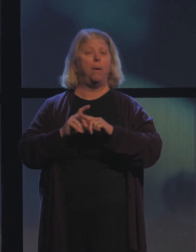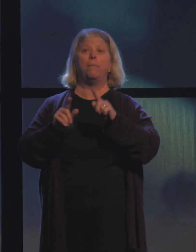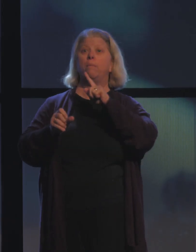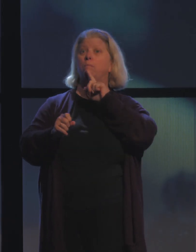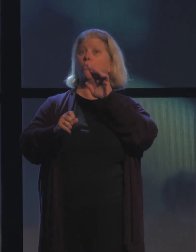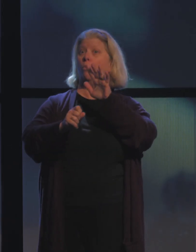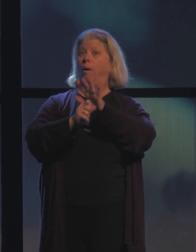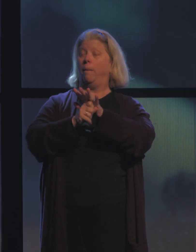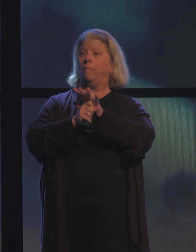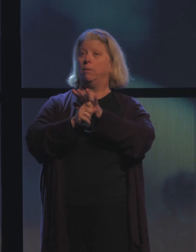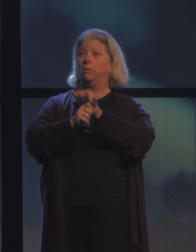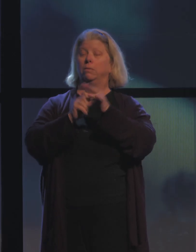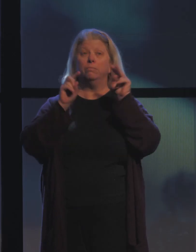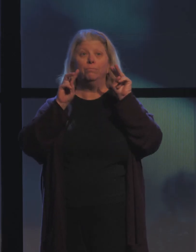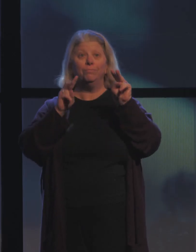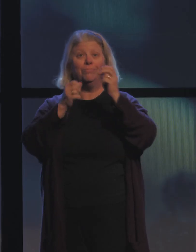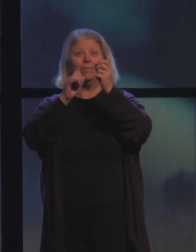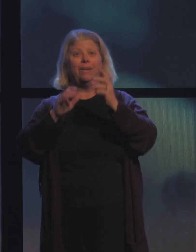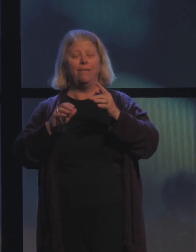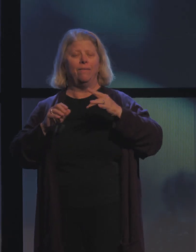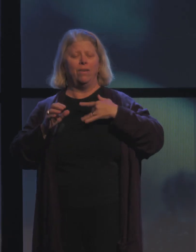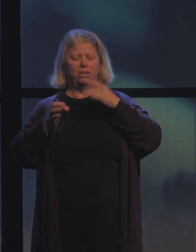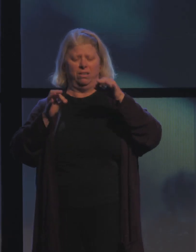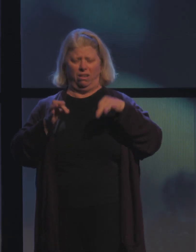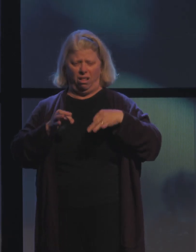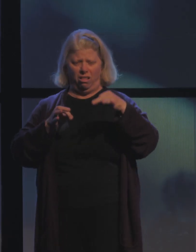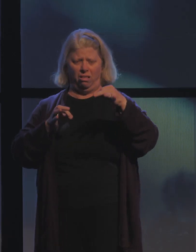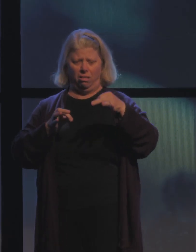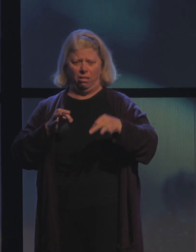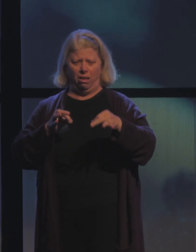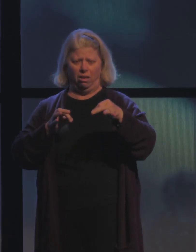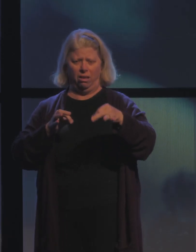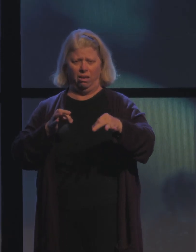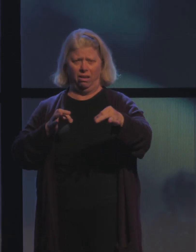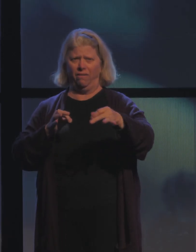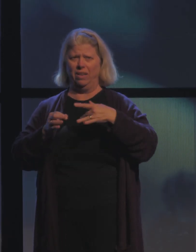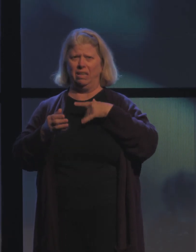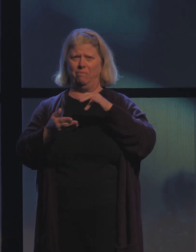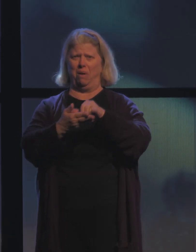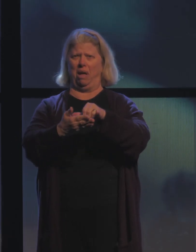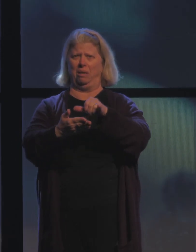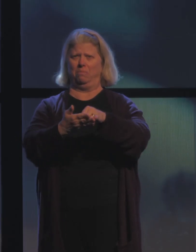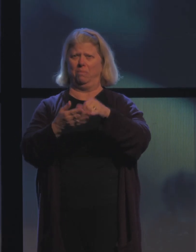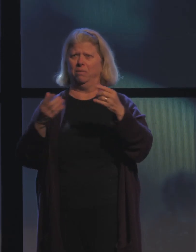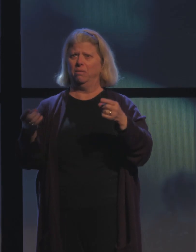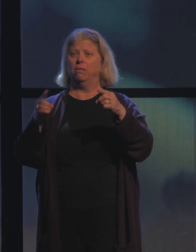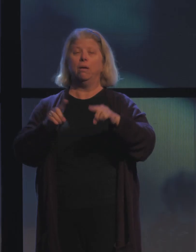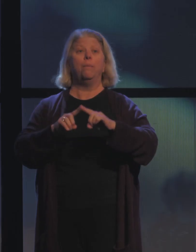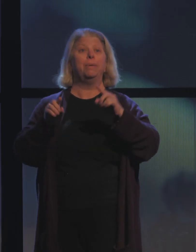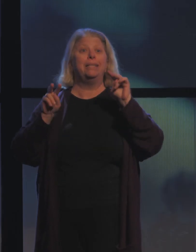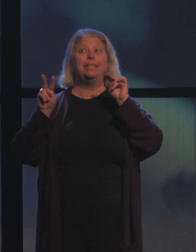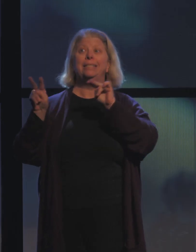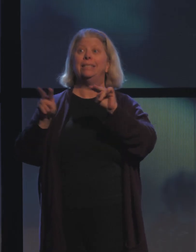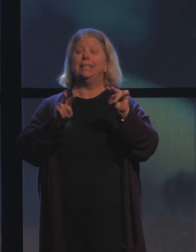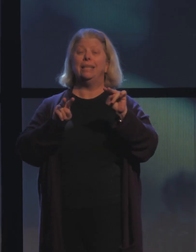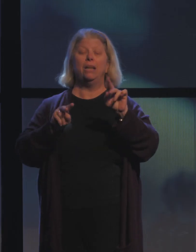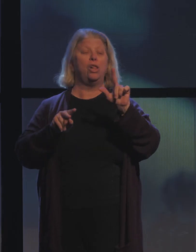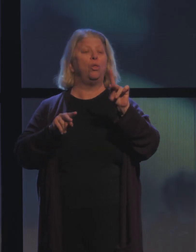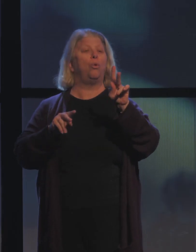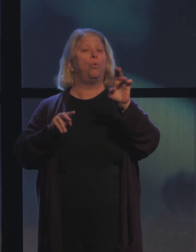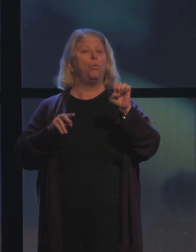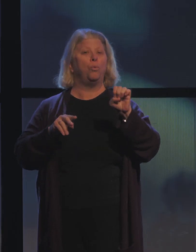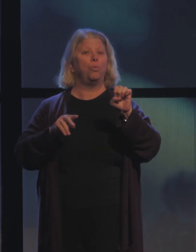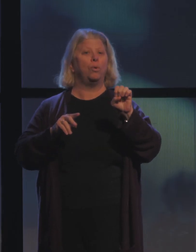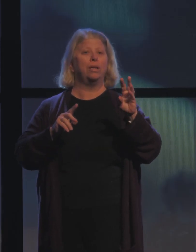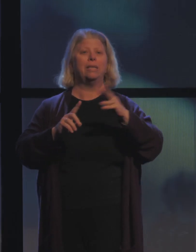promise of the Savior, it felt so delayed and maybe even impossible to them. And yet we see in Luke that in the